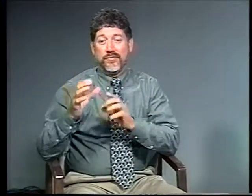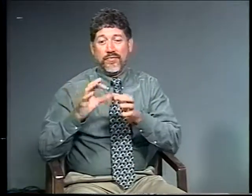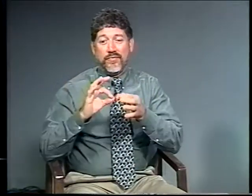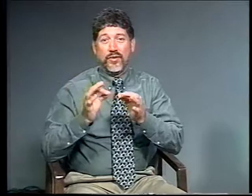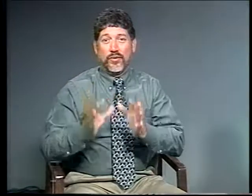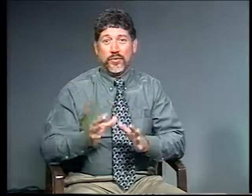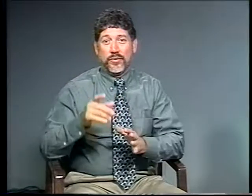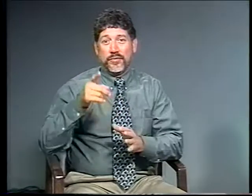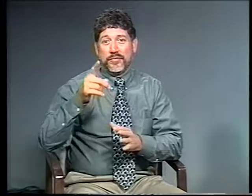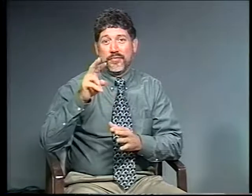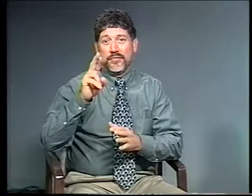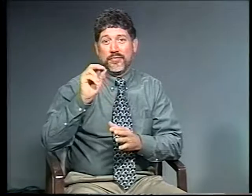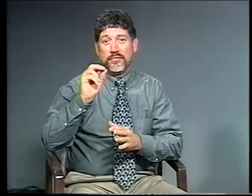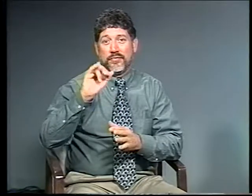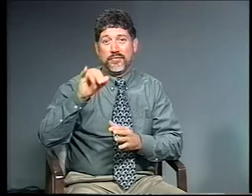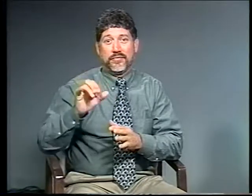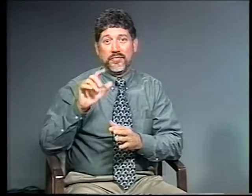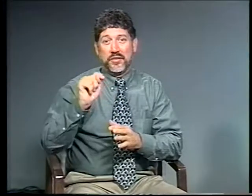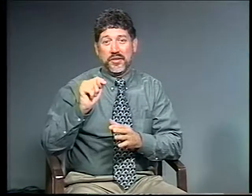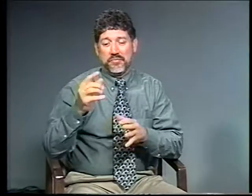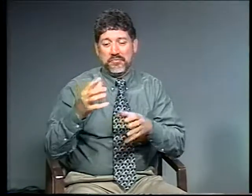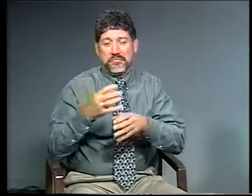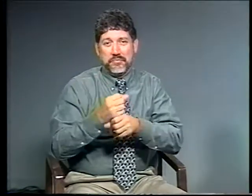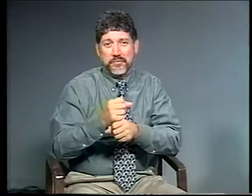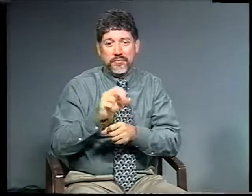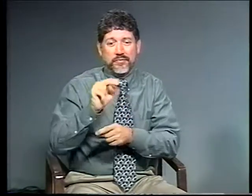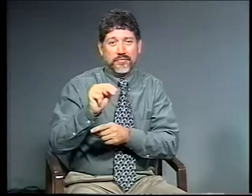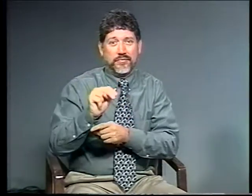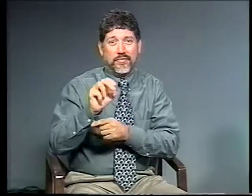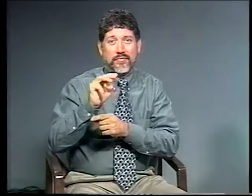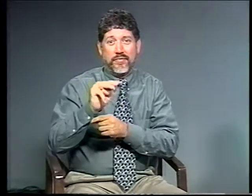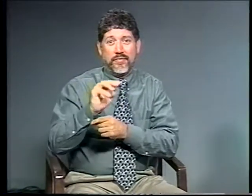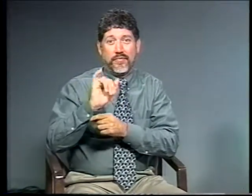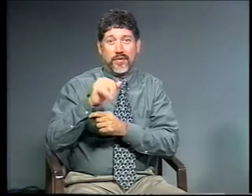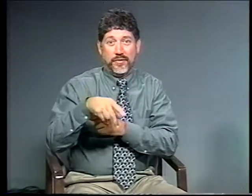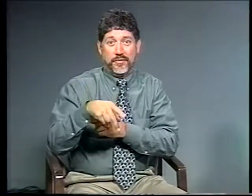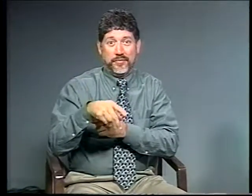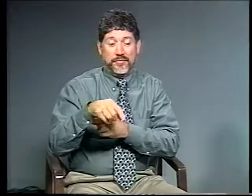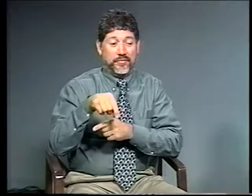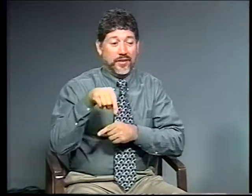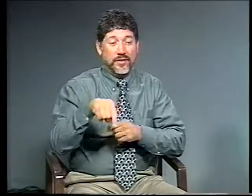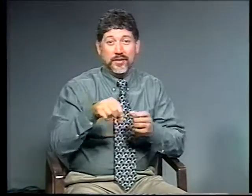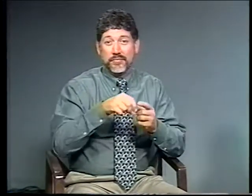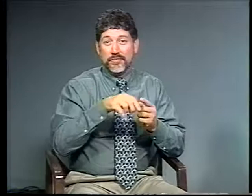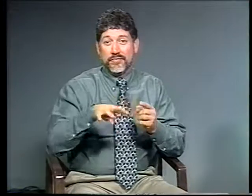Welcome to the National Multicultural Interpreter Project, commonly known as NMIP.